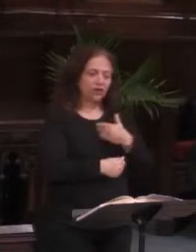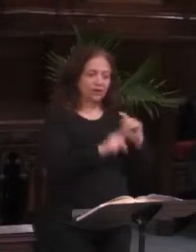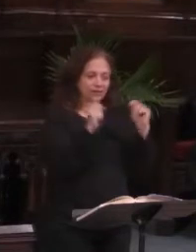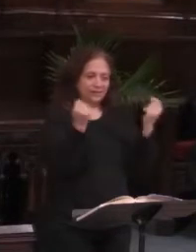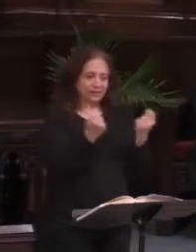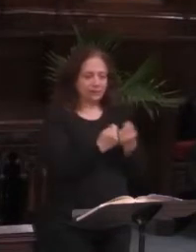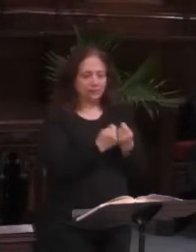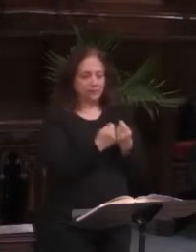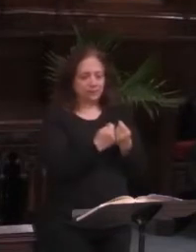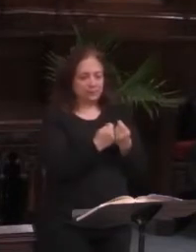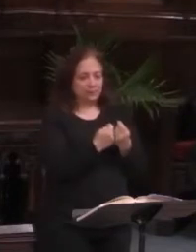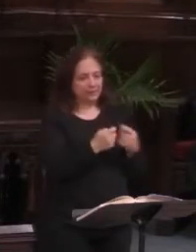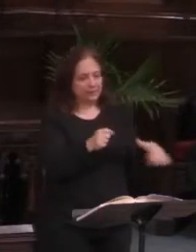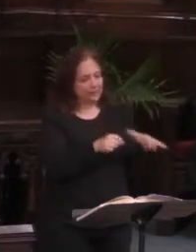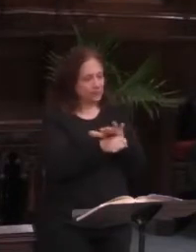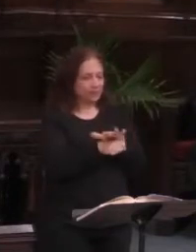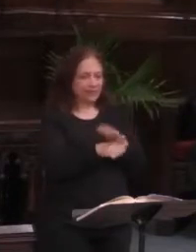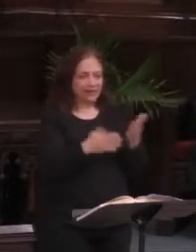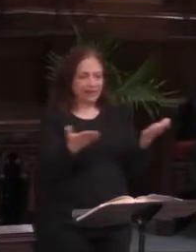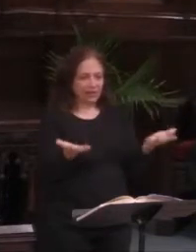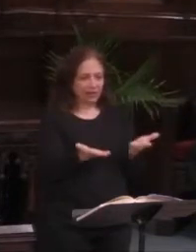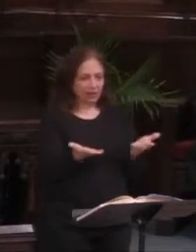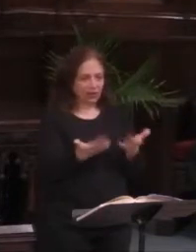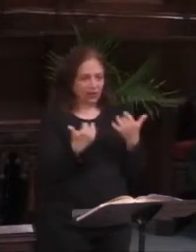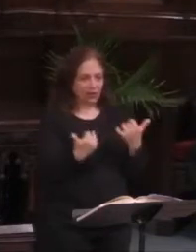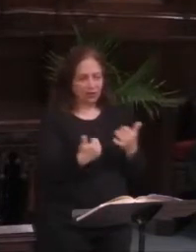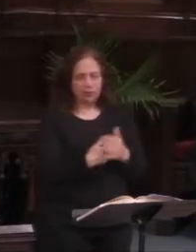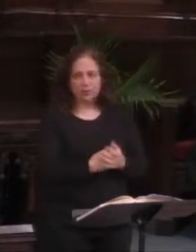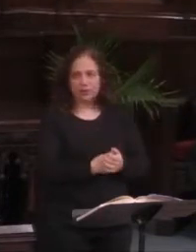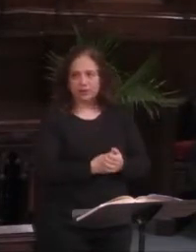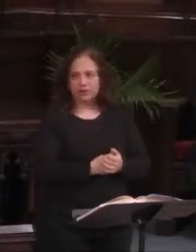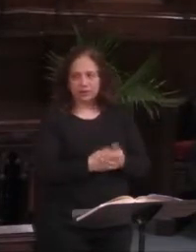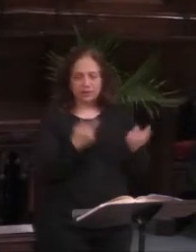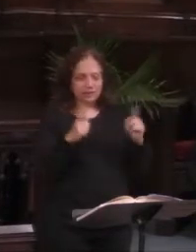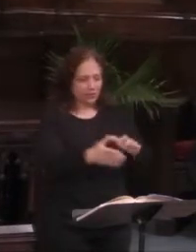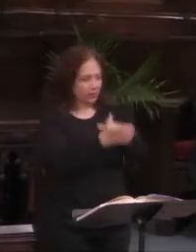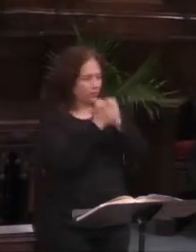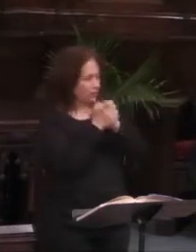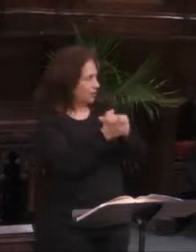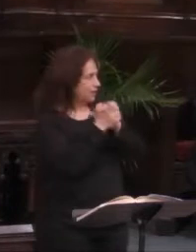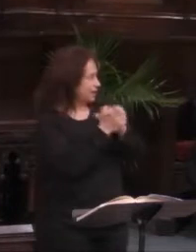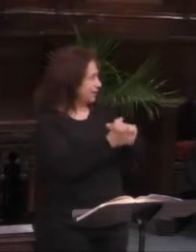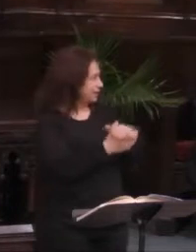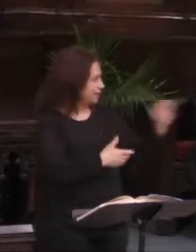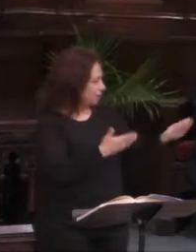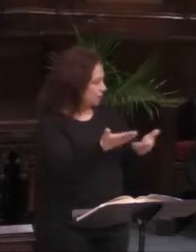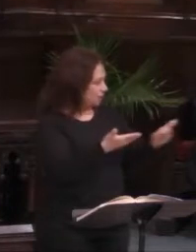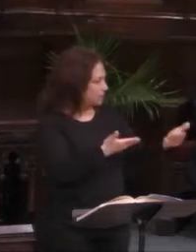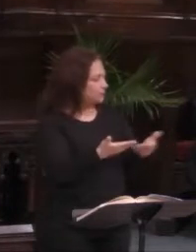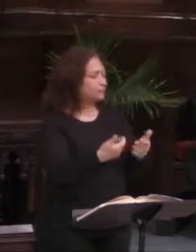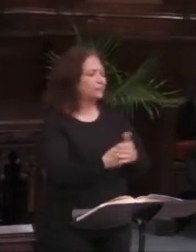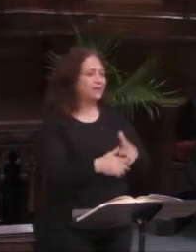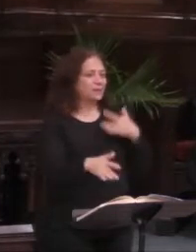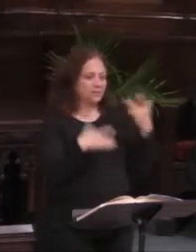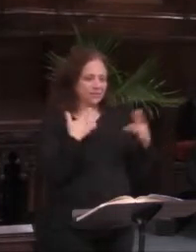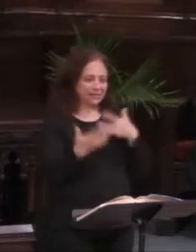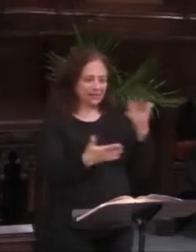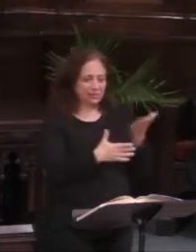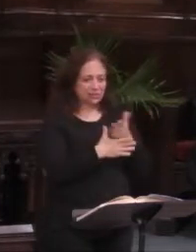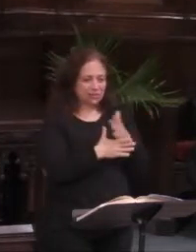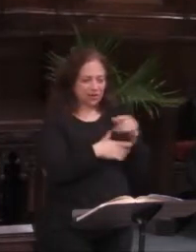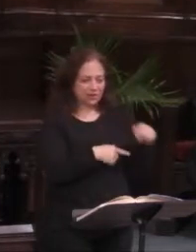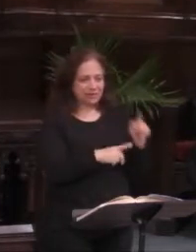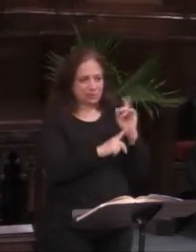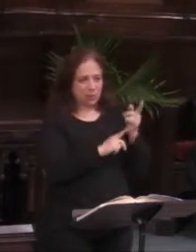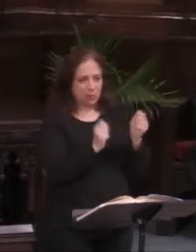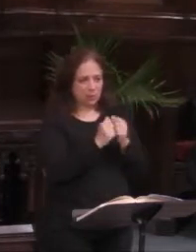team is complete here and now. So congratulations and welcome. I'm so excited to be sharing this